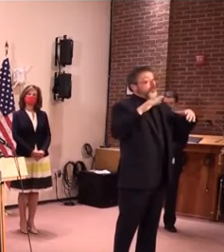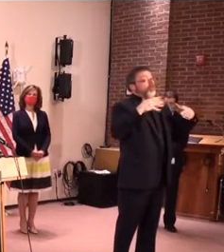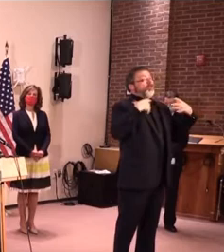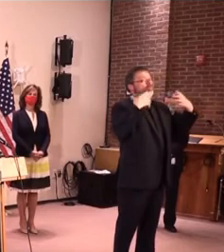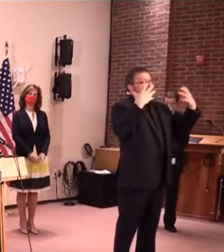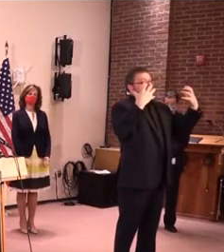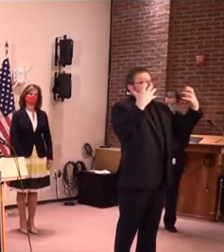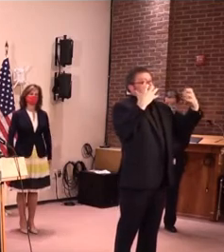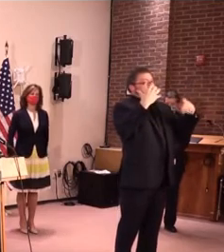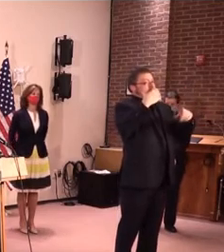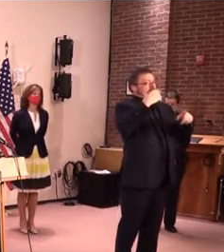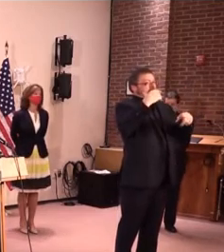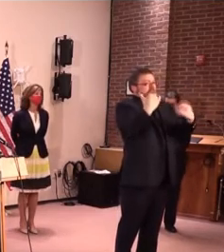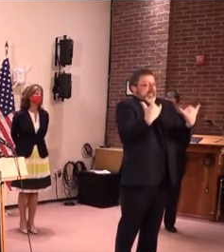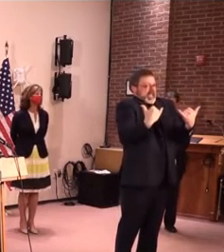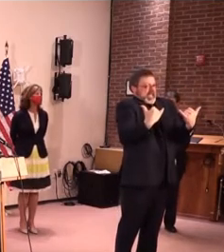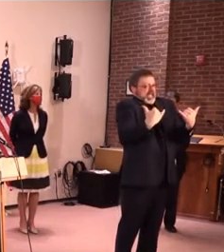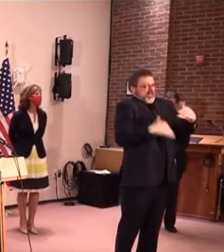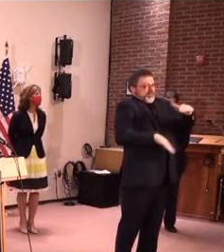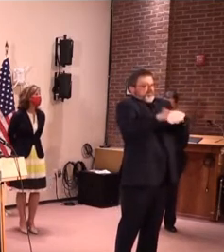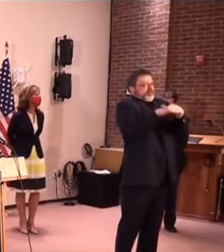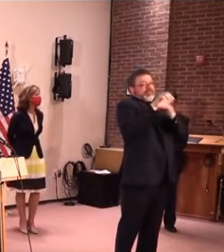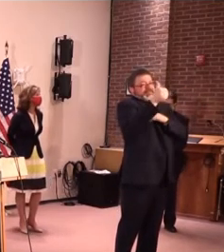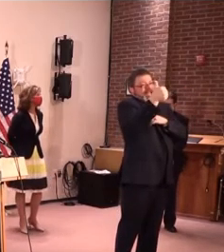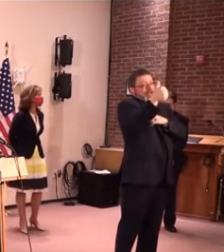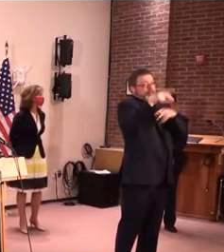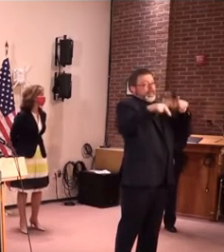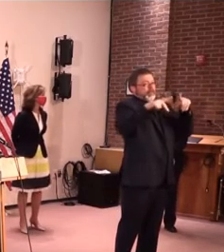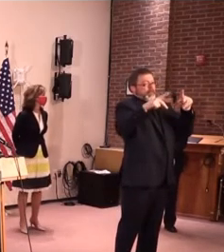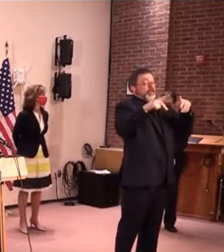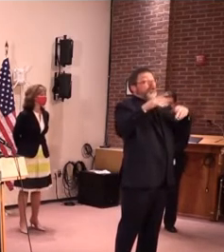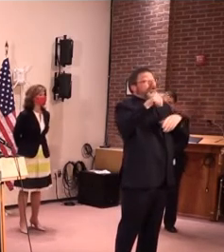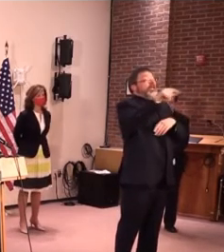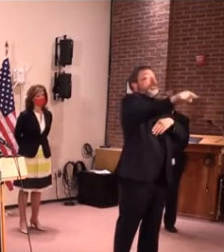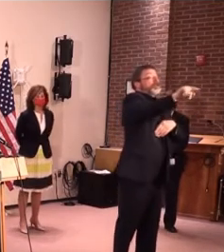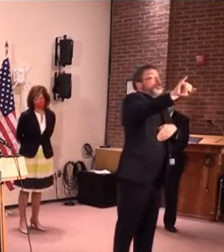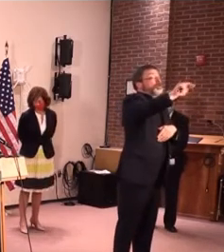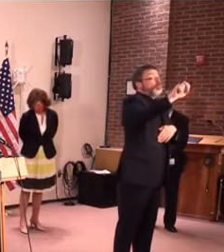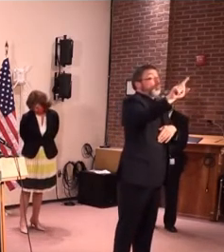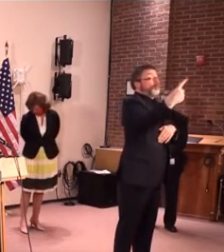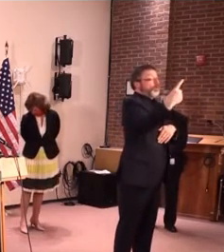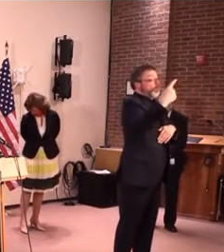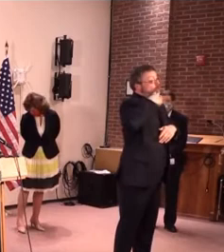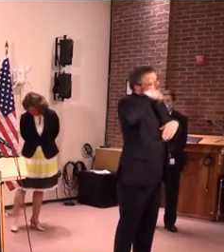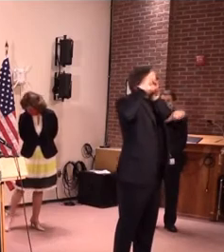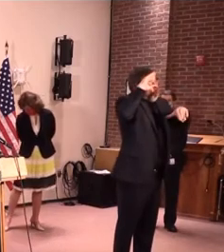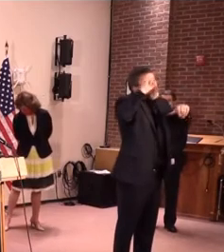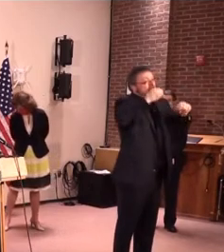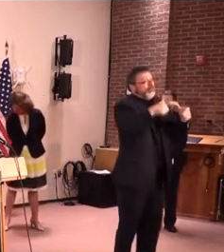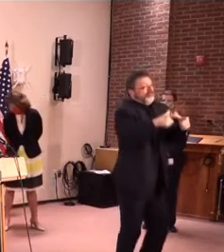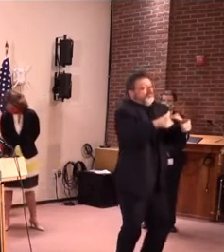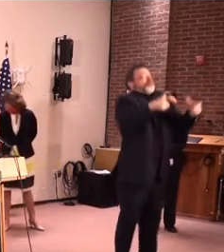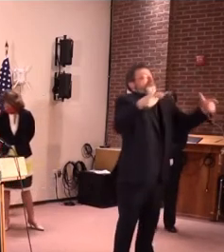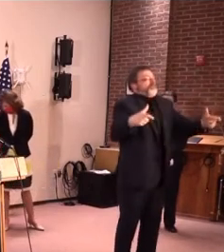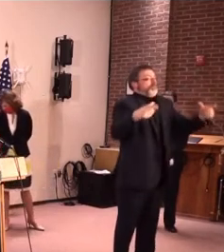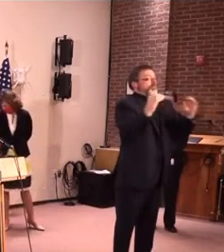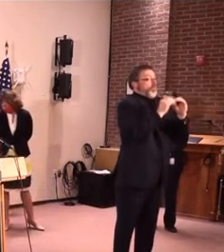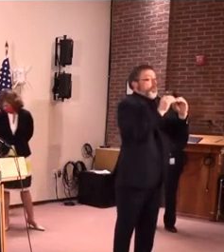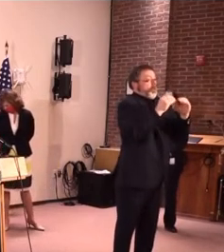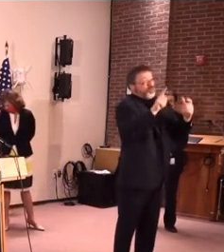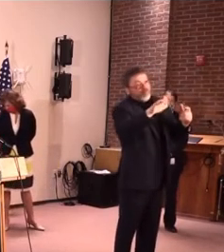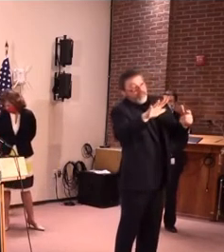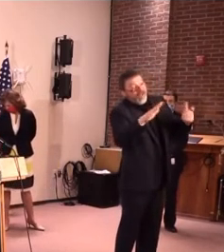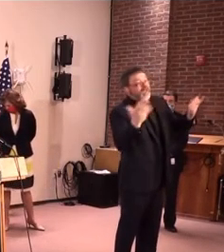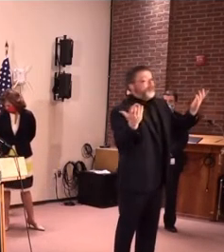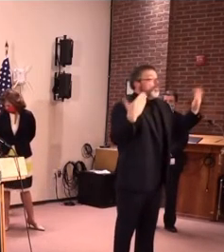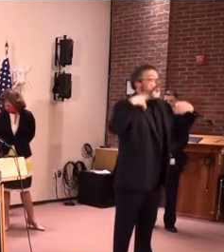Secretary French. Yes, thank you, Governor. Yes, we are receiving a lot of creative requests. I would say the bulk